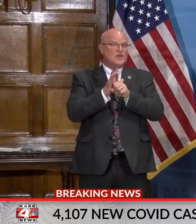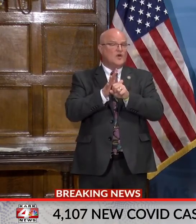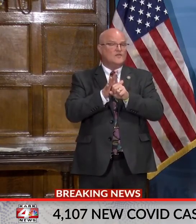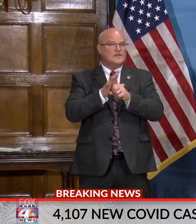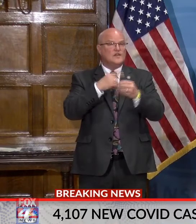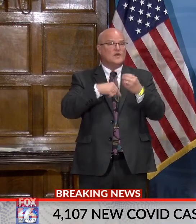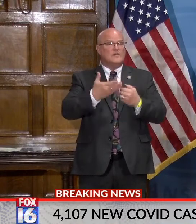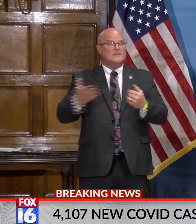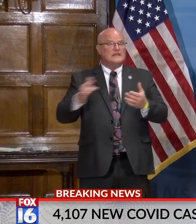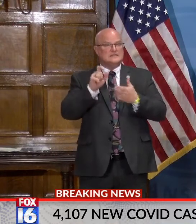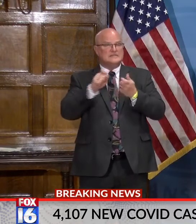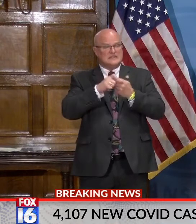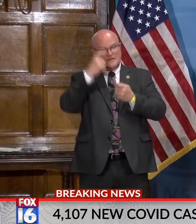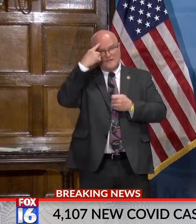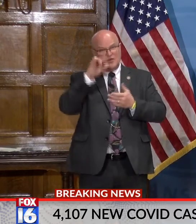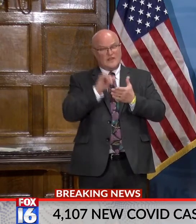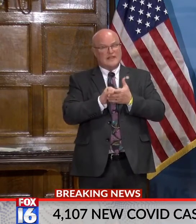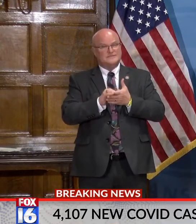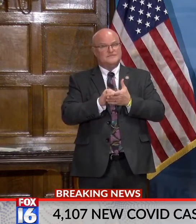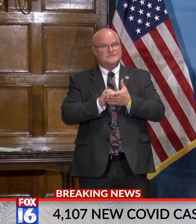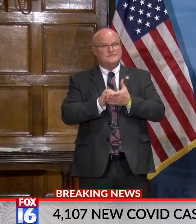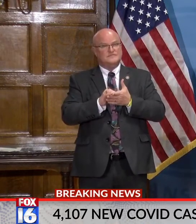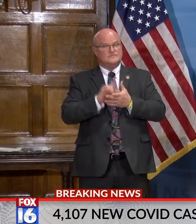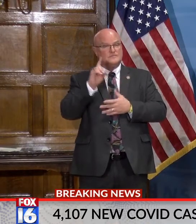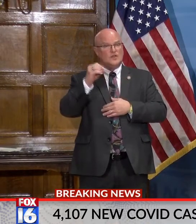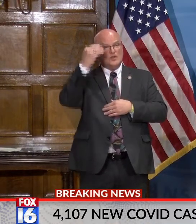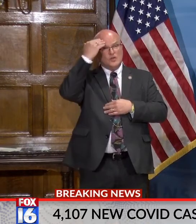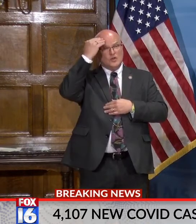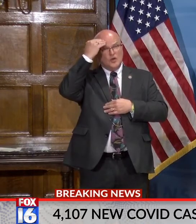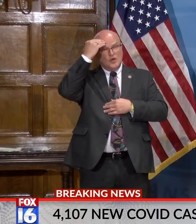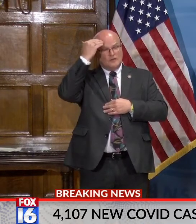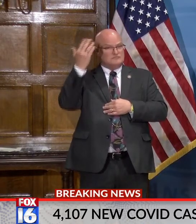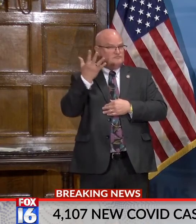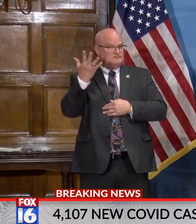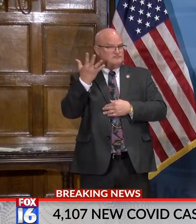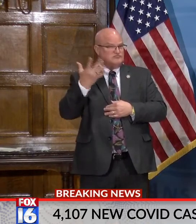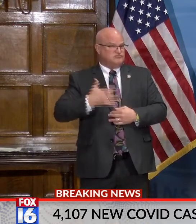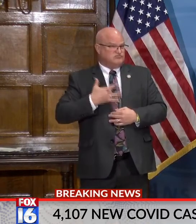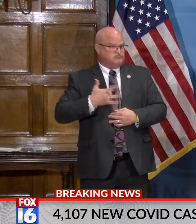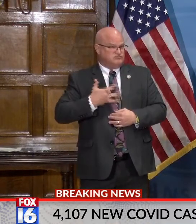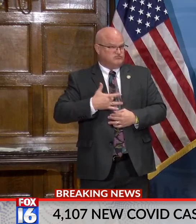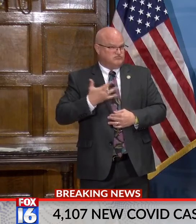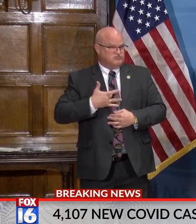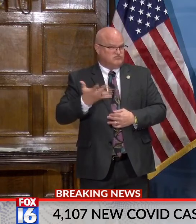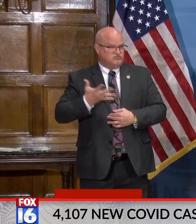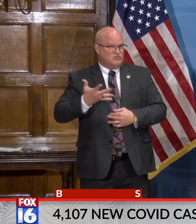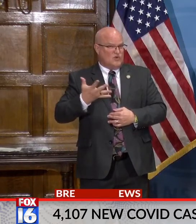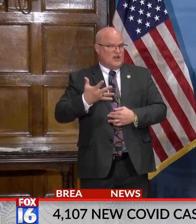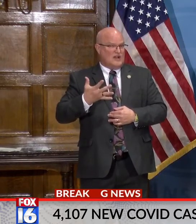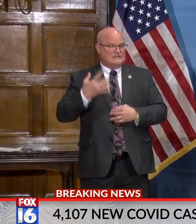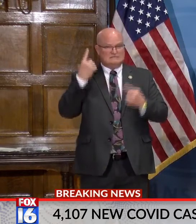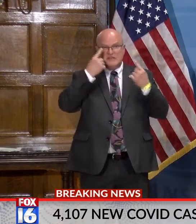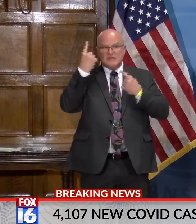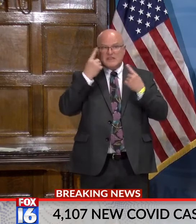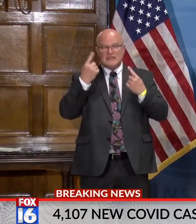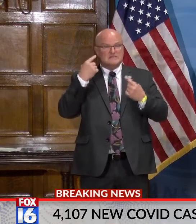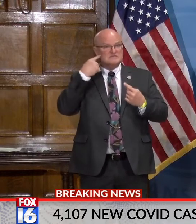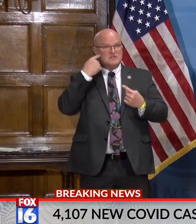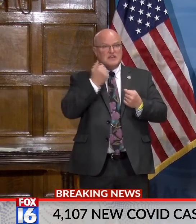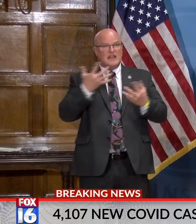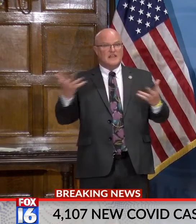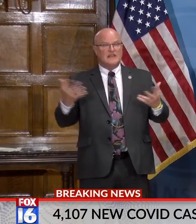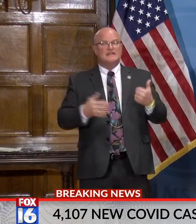around some things specifically for business. Do you have a preview of what those things could be? Have you heard kind of what they're thinking in terms of?